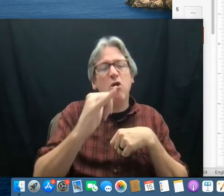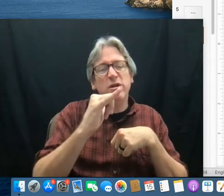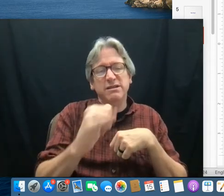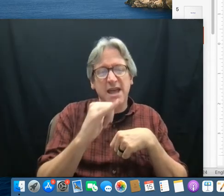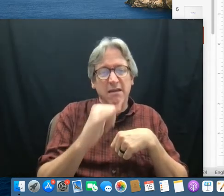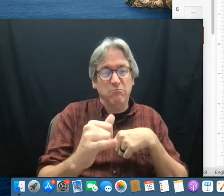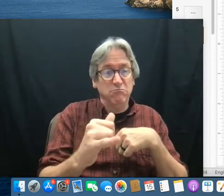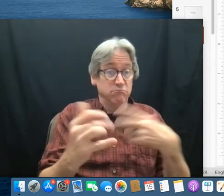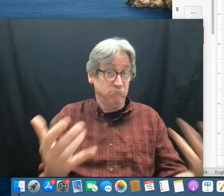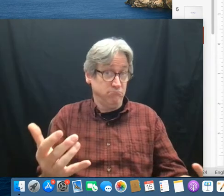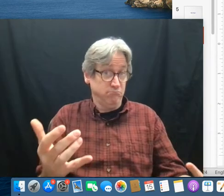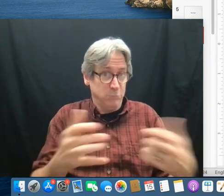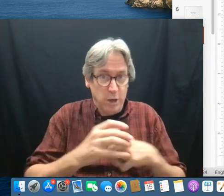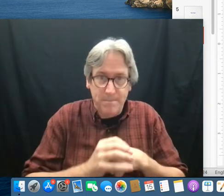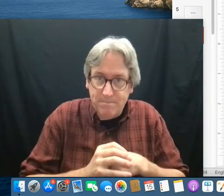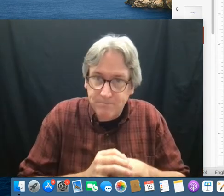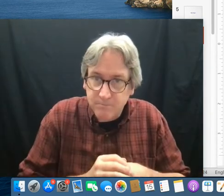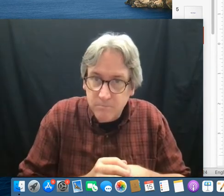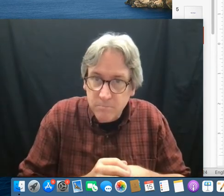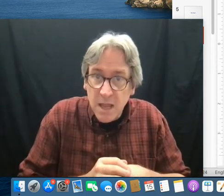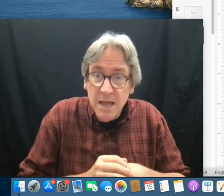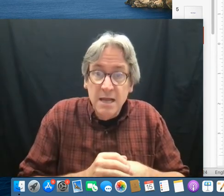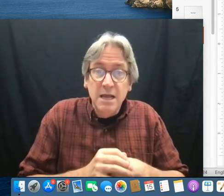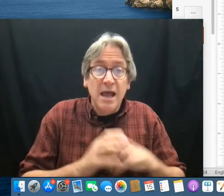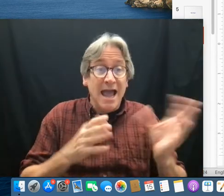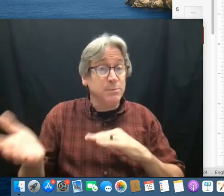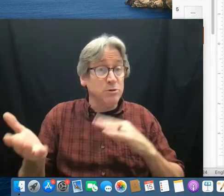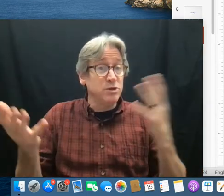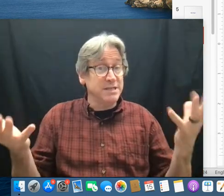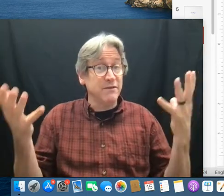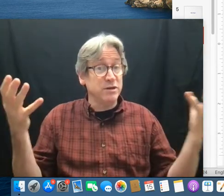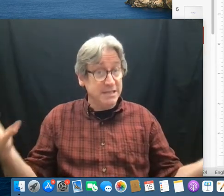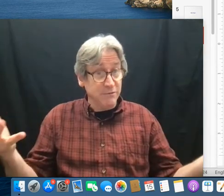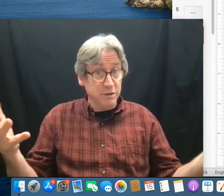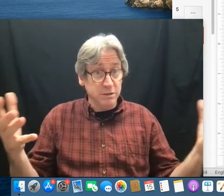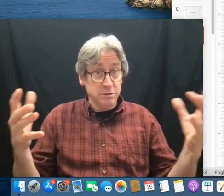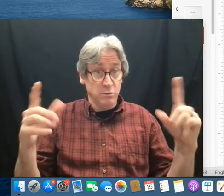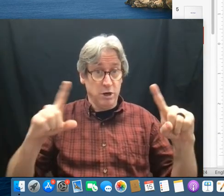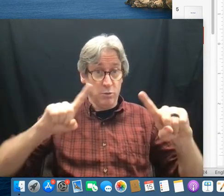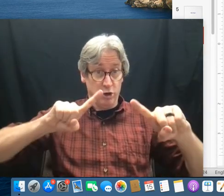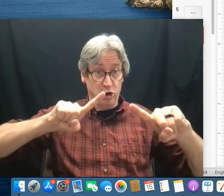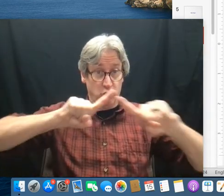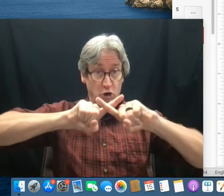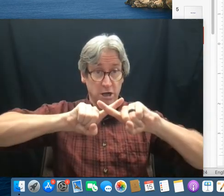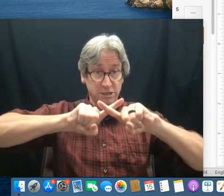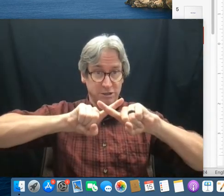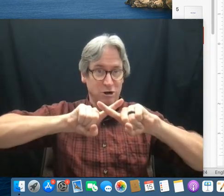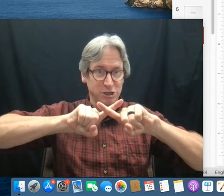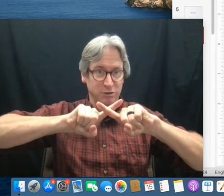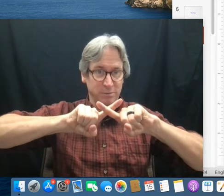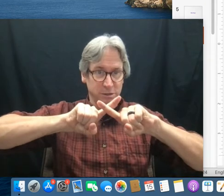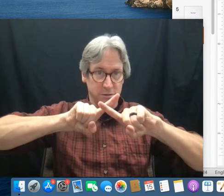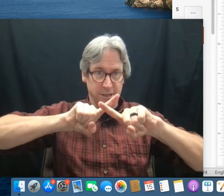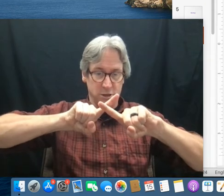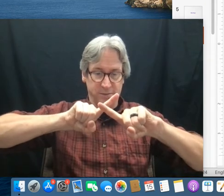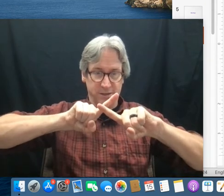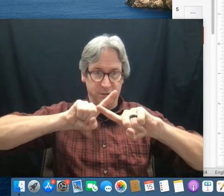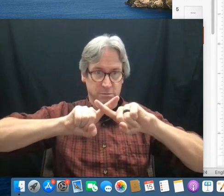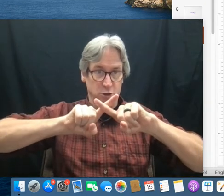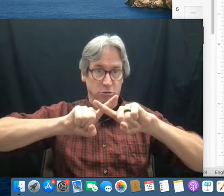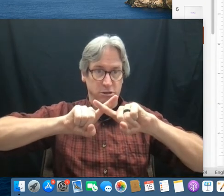see. Oh, we're the same. Okay. As opposed to the sign for different, where we're going to cross the streams. It's